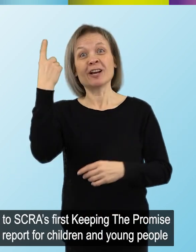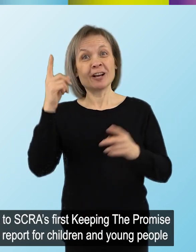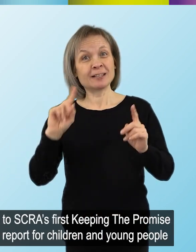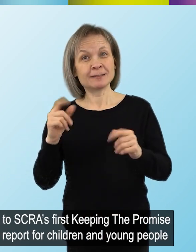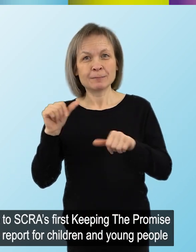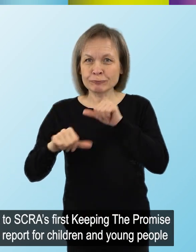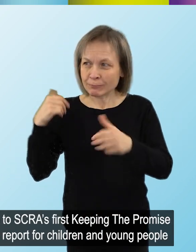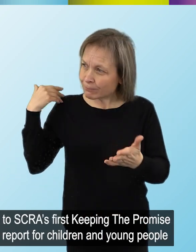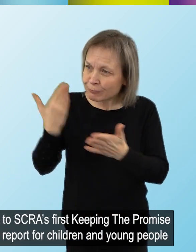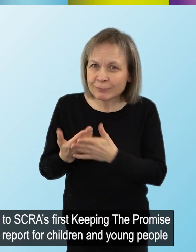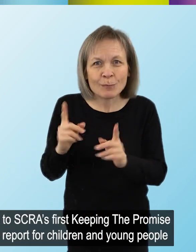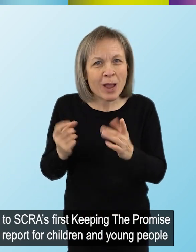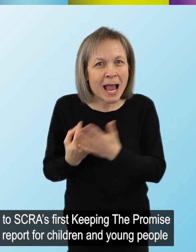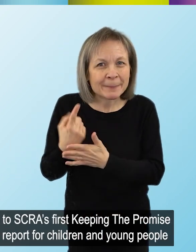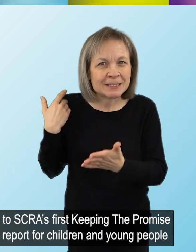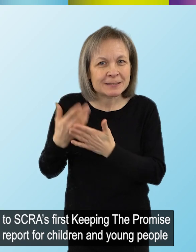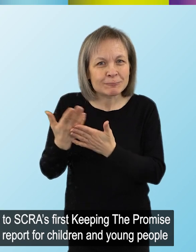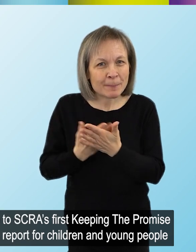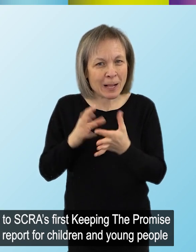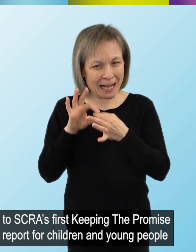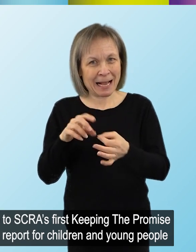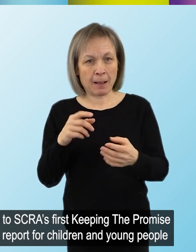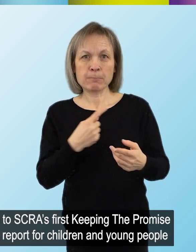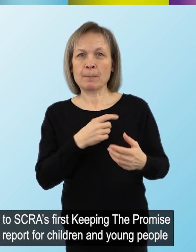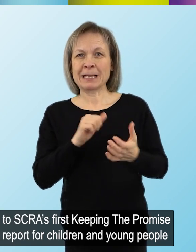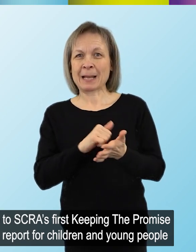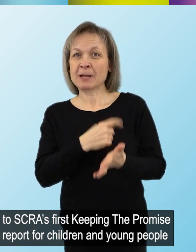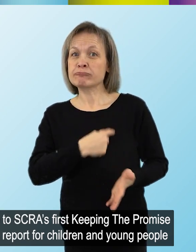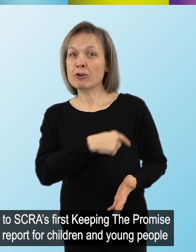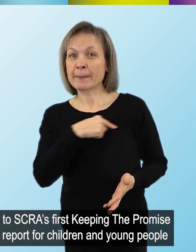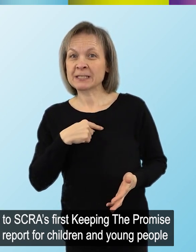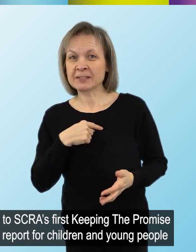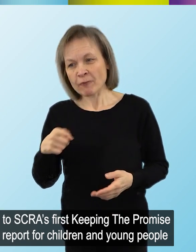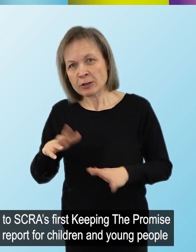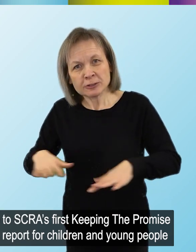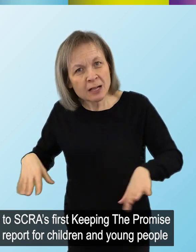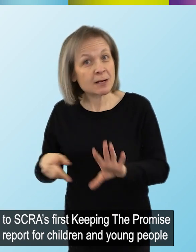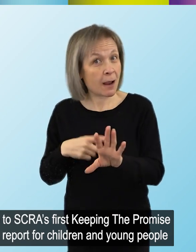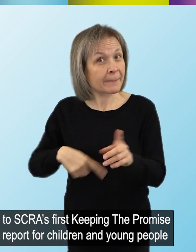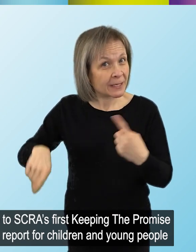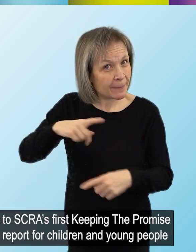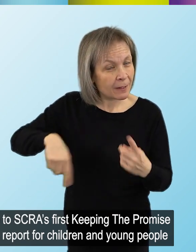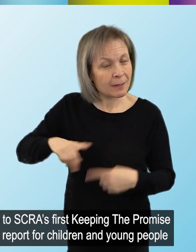Welcome to SCRA's first Keeping the Promise Progress Report for Children and Young People.